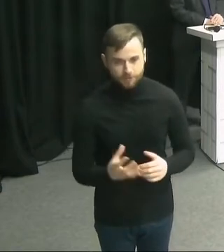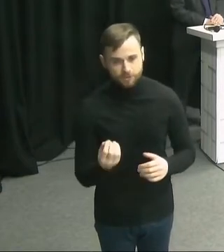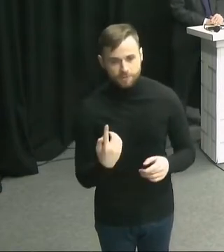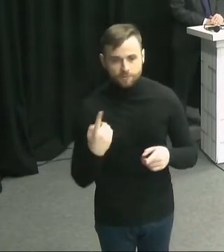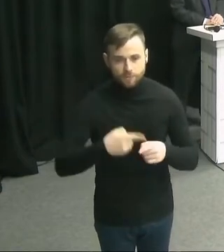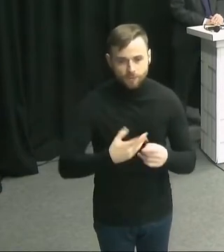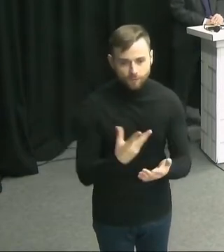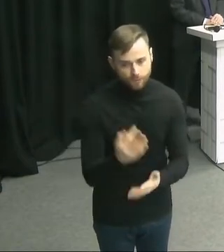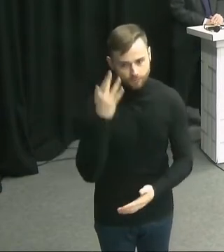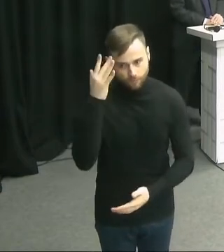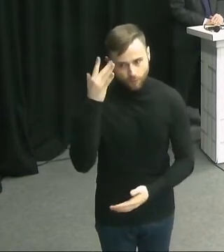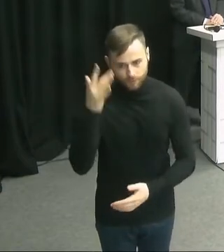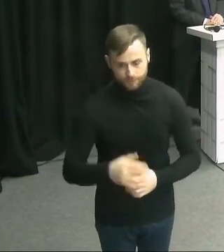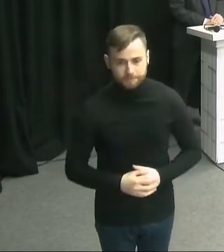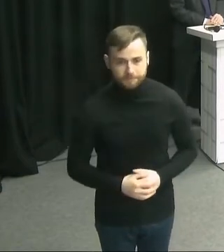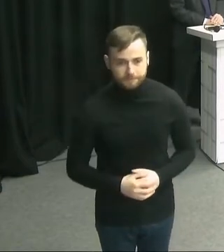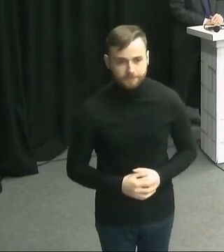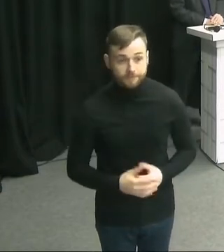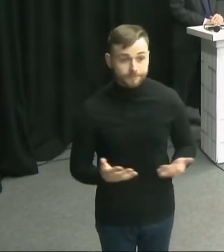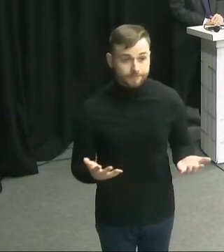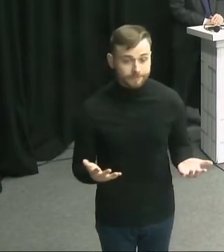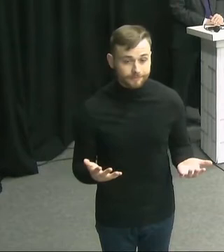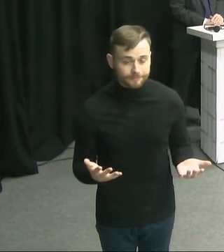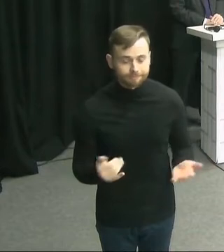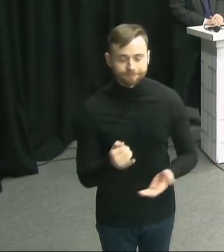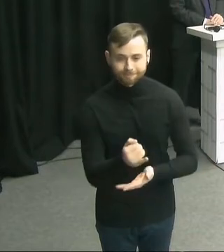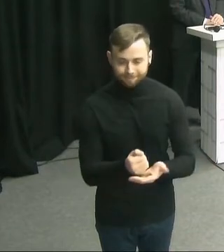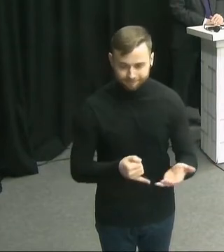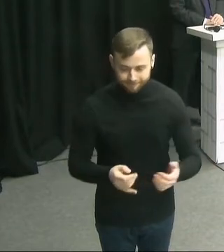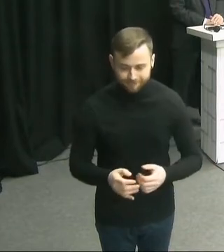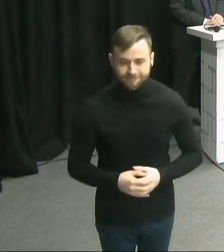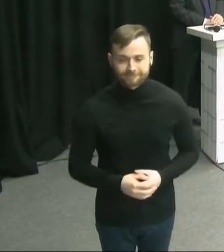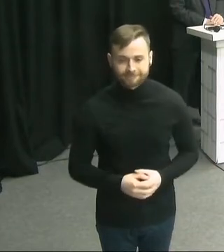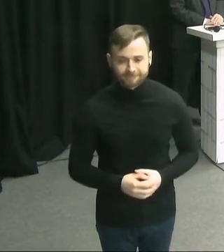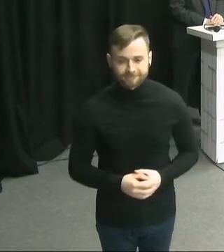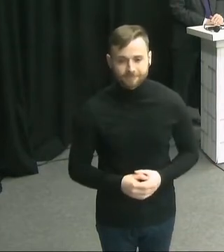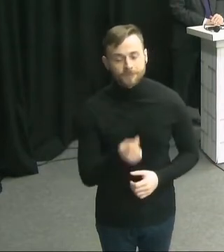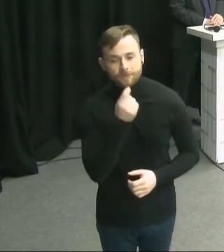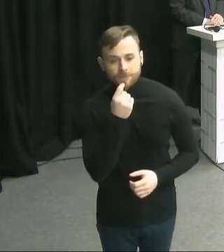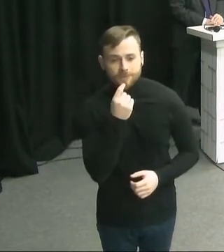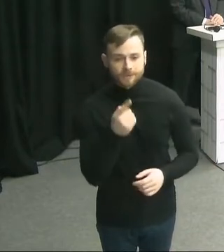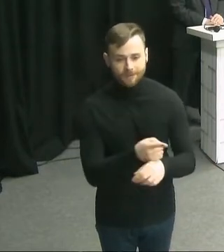be commenting and adding their insights during today's session.